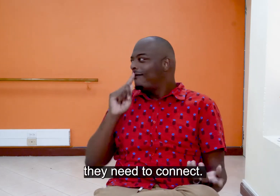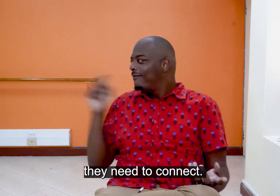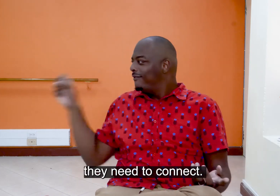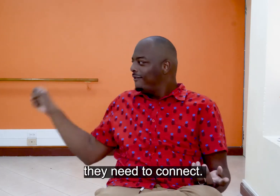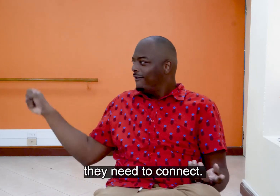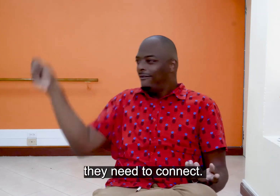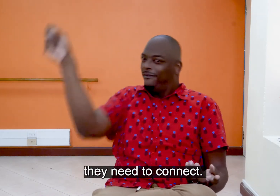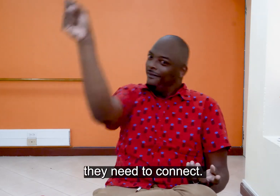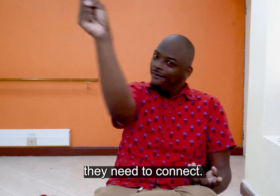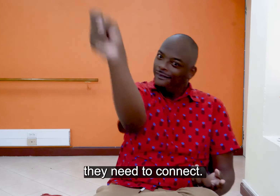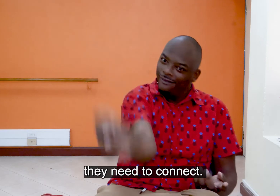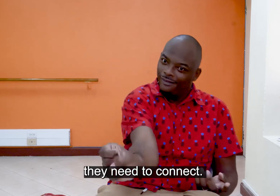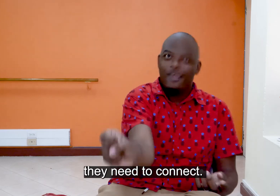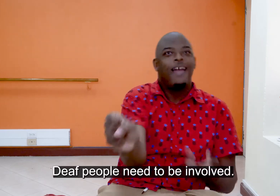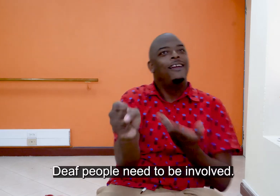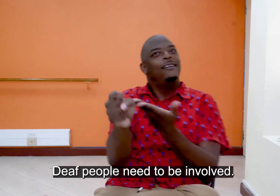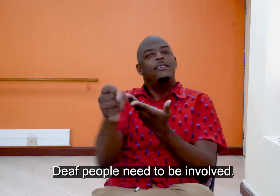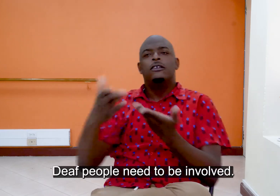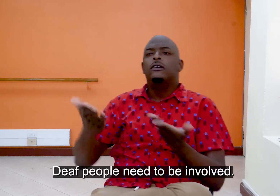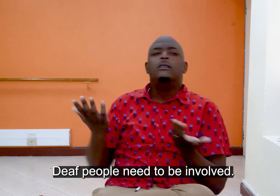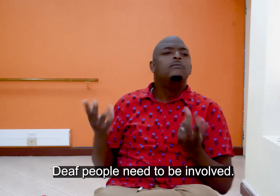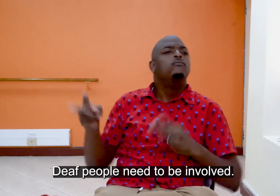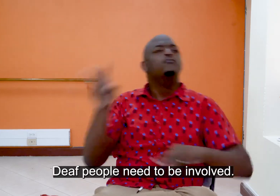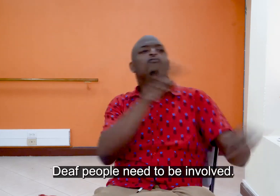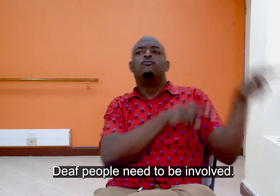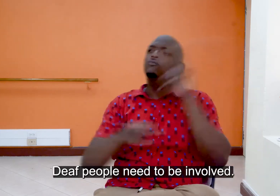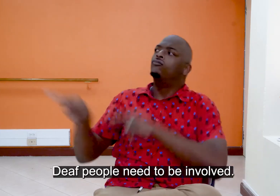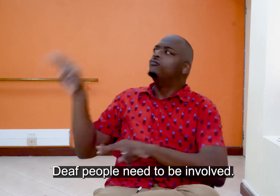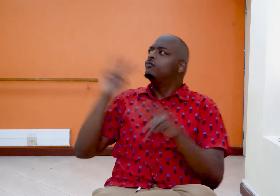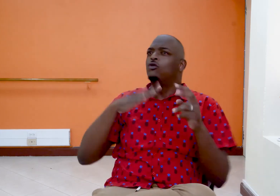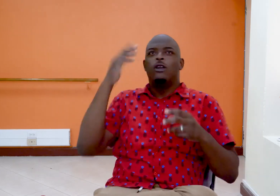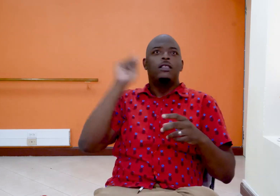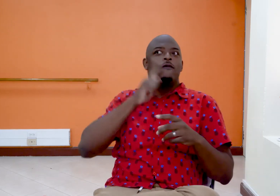connect. Deaf people need to be involved.